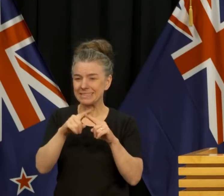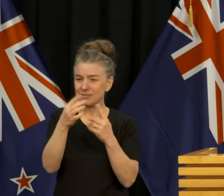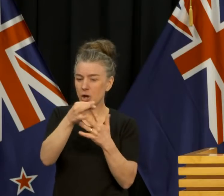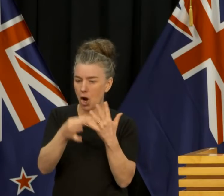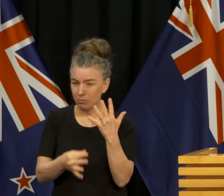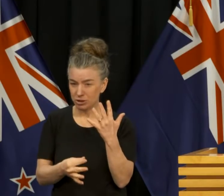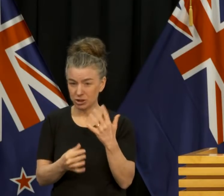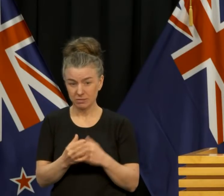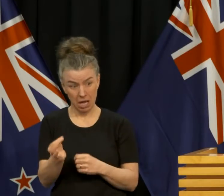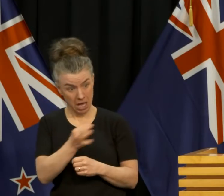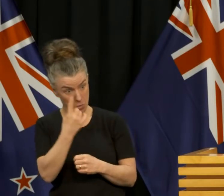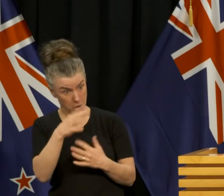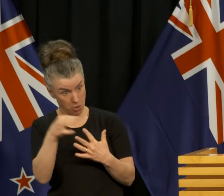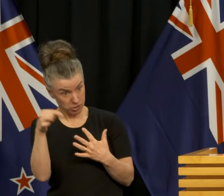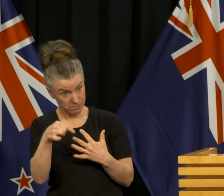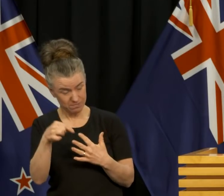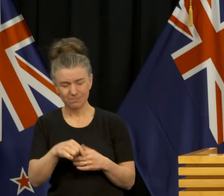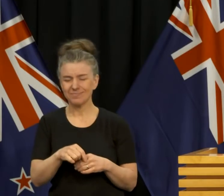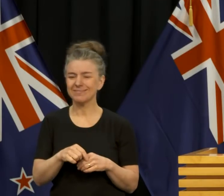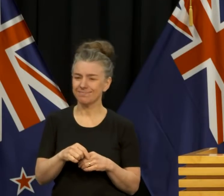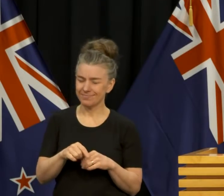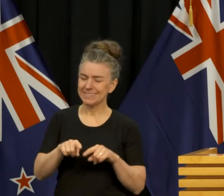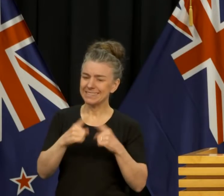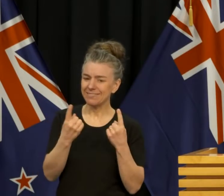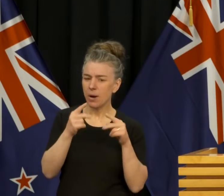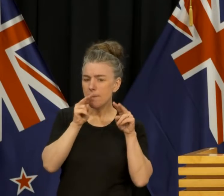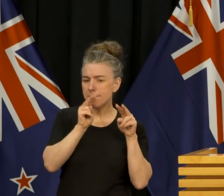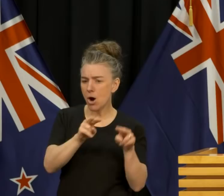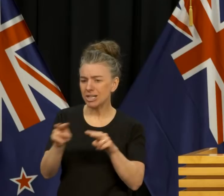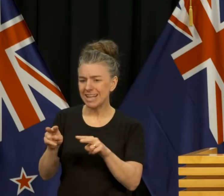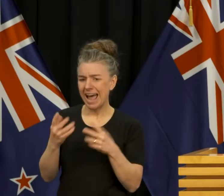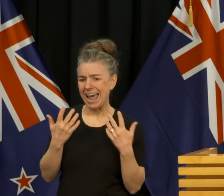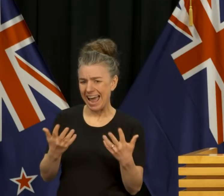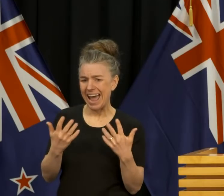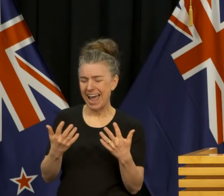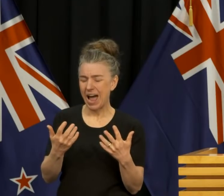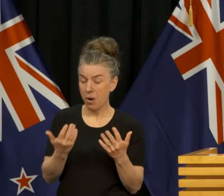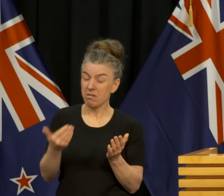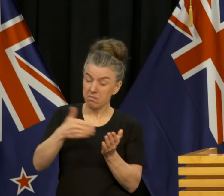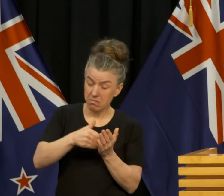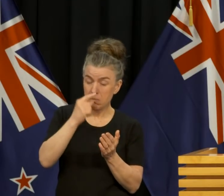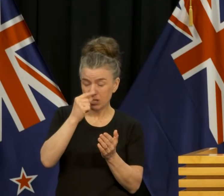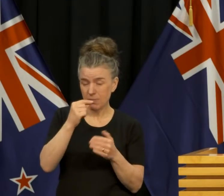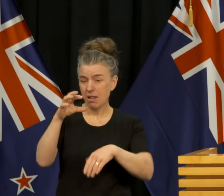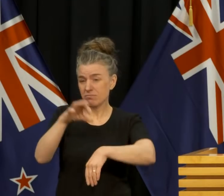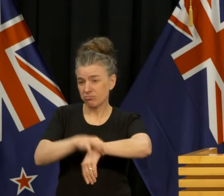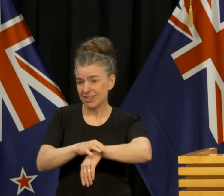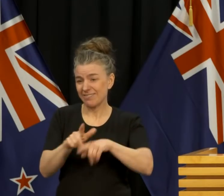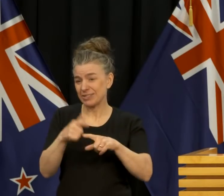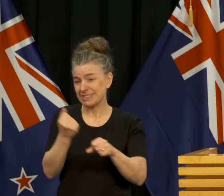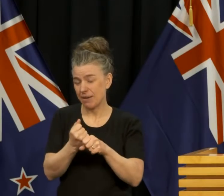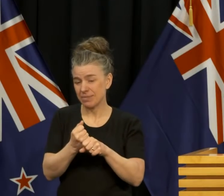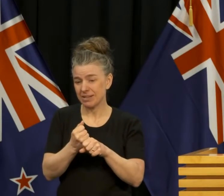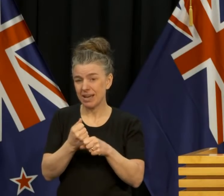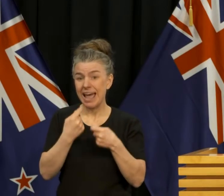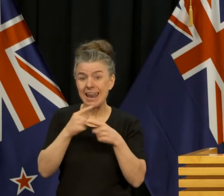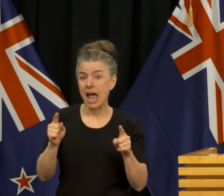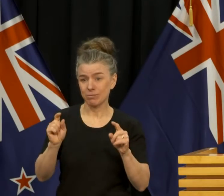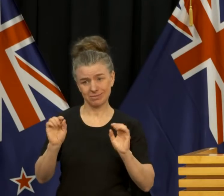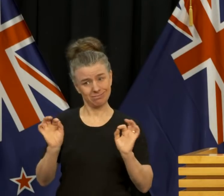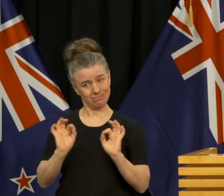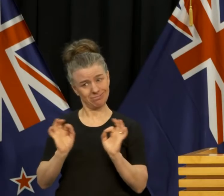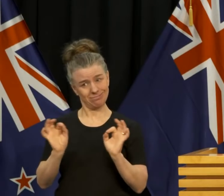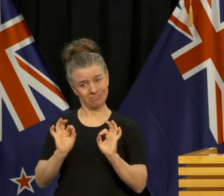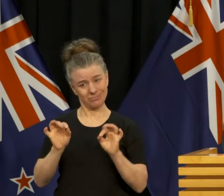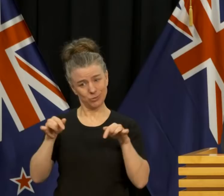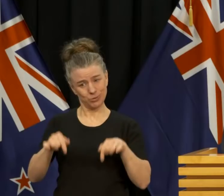And different monitoring arrangements are certainly one of the things that we'll be looking at. And I haven't got an announcement to make